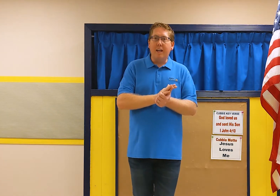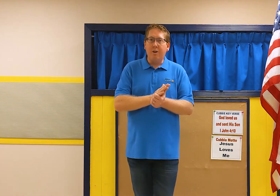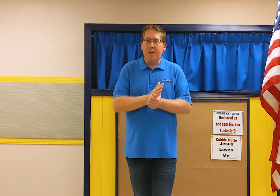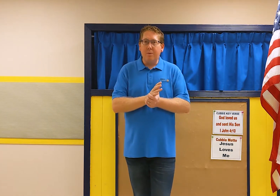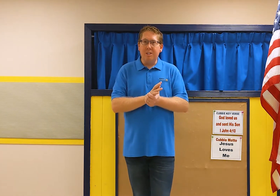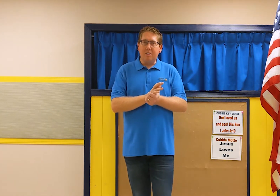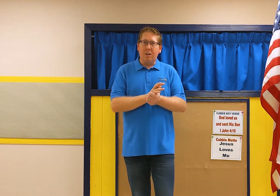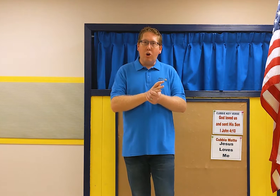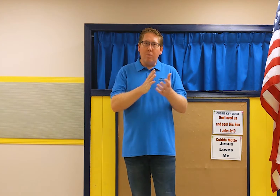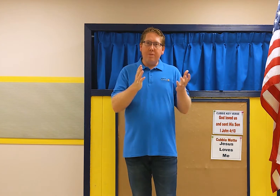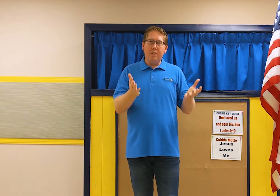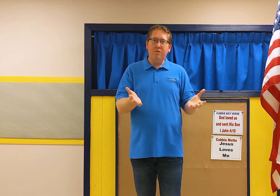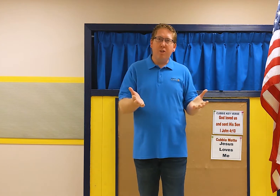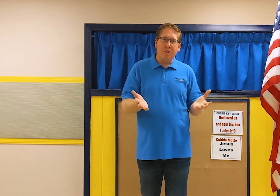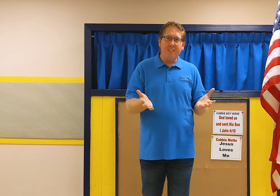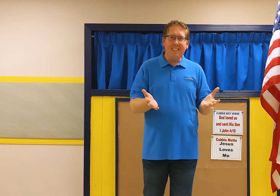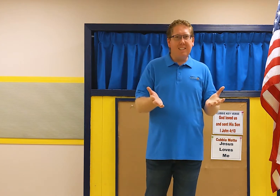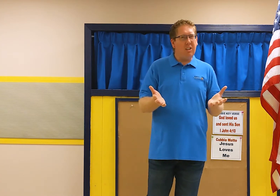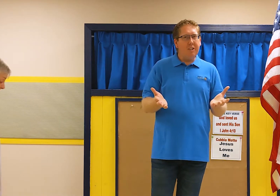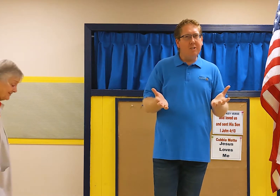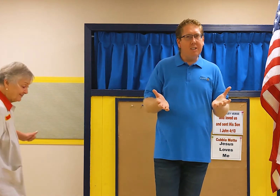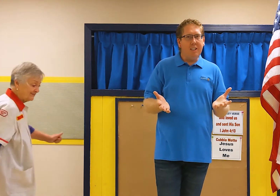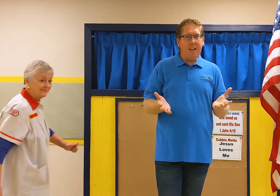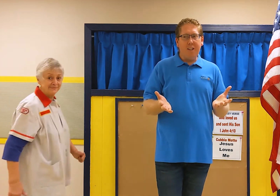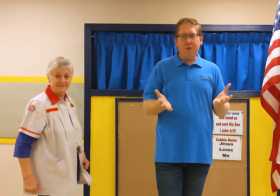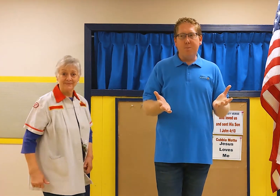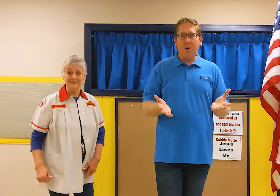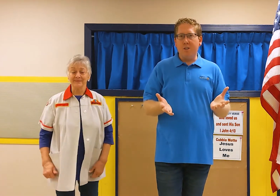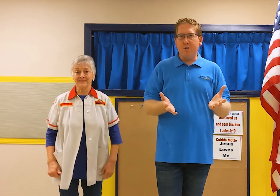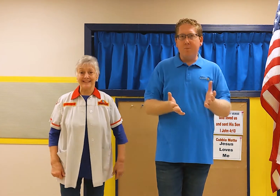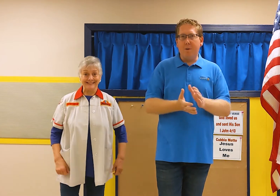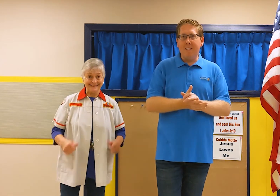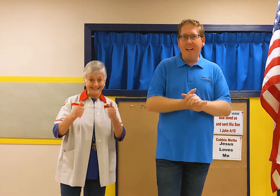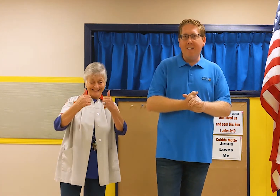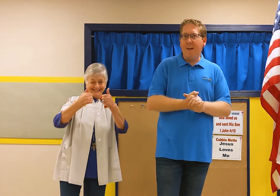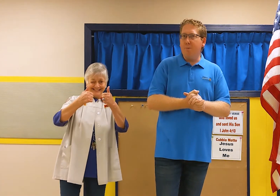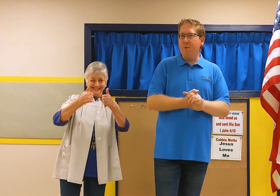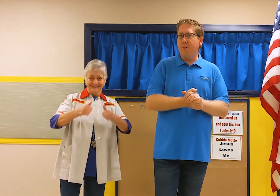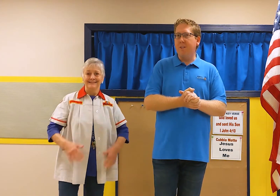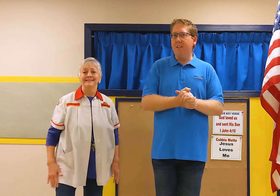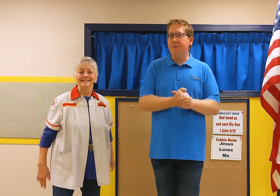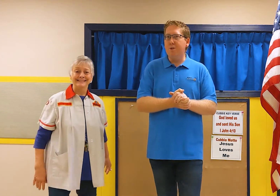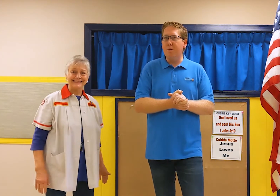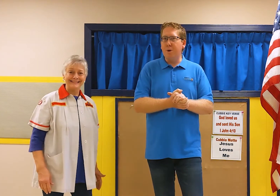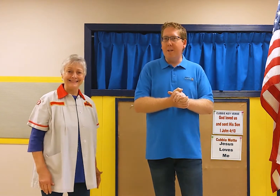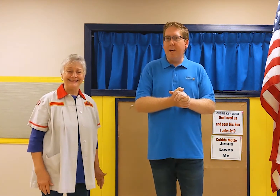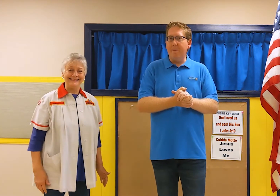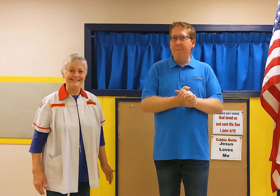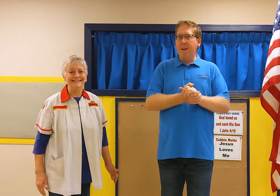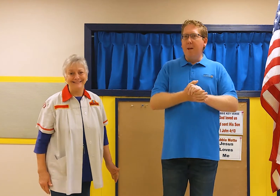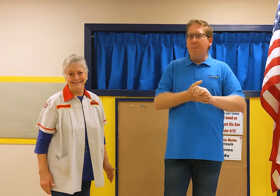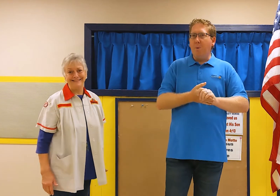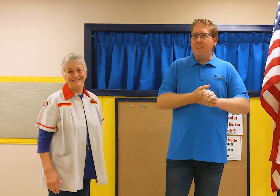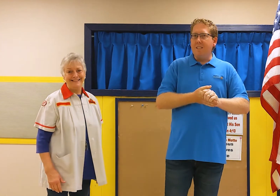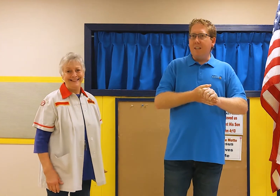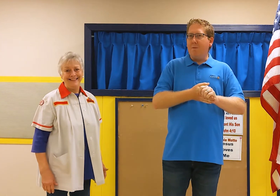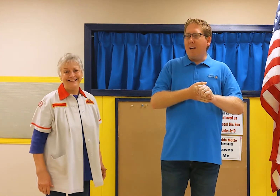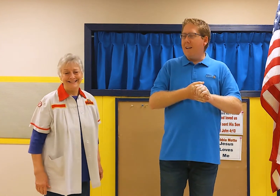our Cubby song. Hopefully you've learned this. It's on your CD in your book, so your mom and dad can help you learn it if you don't know it yet. But we're going to sing it right now.